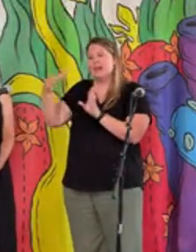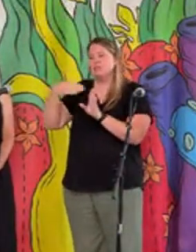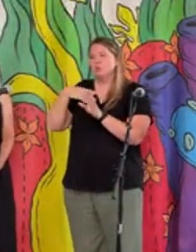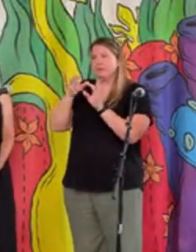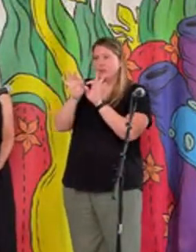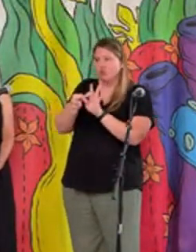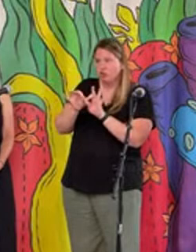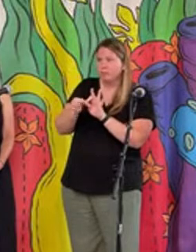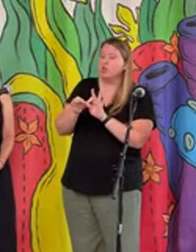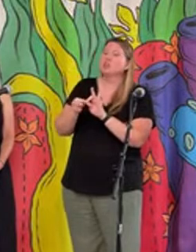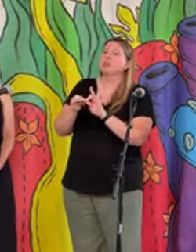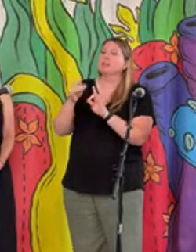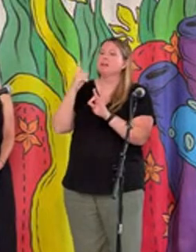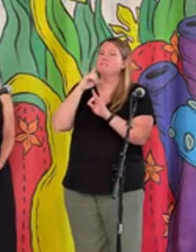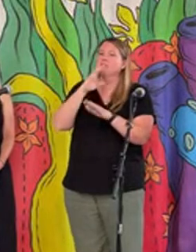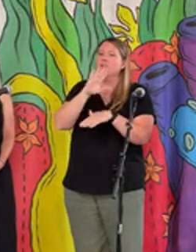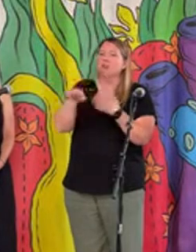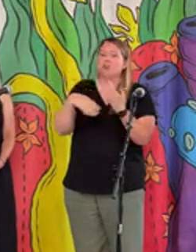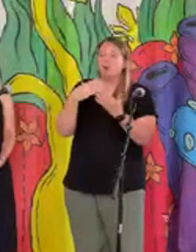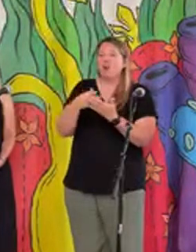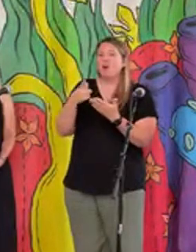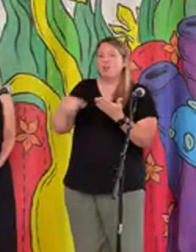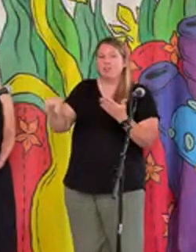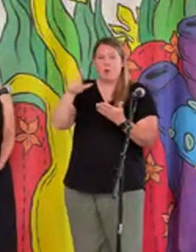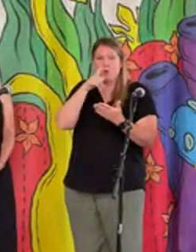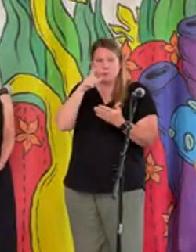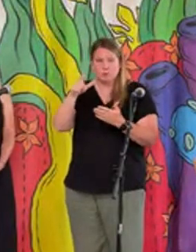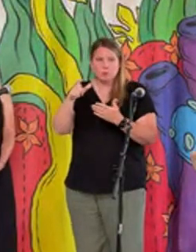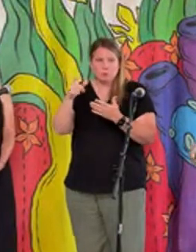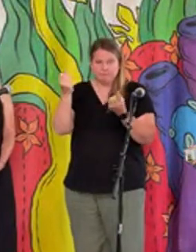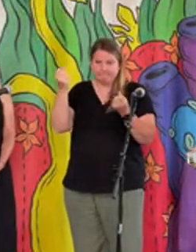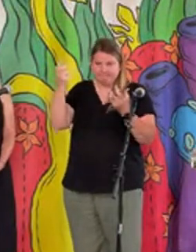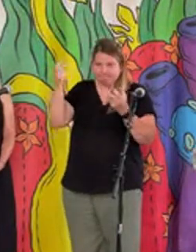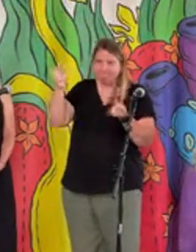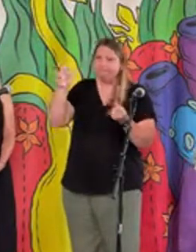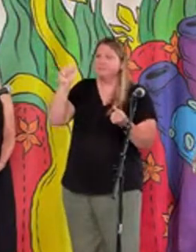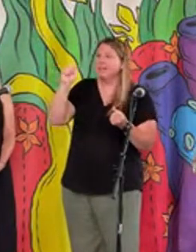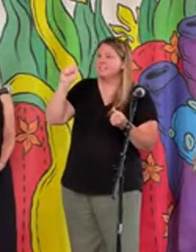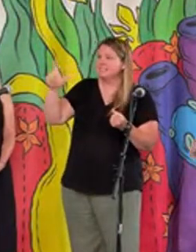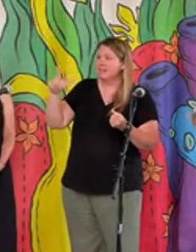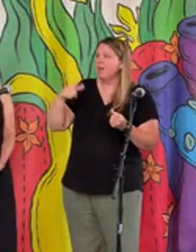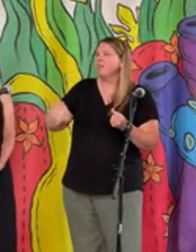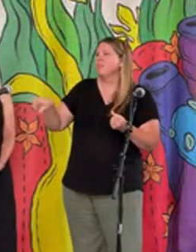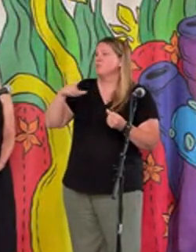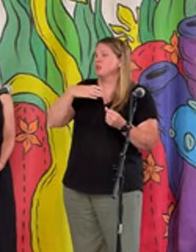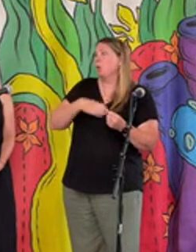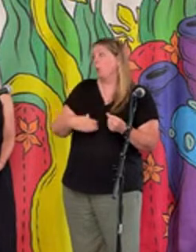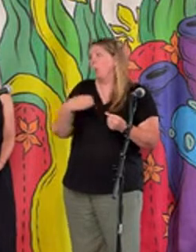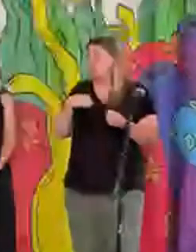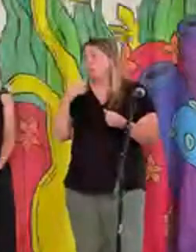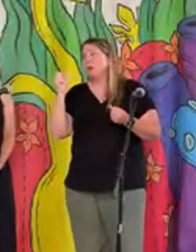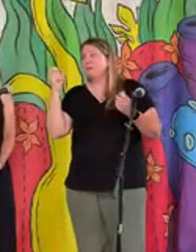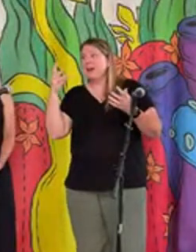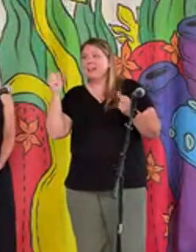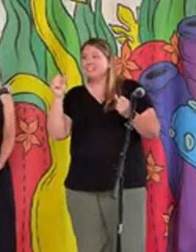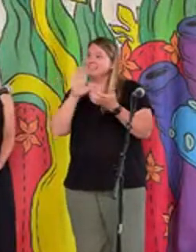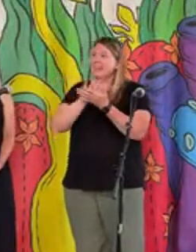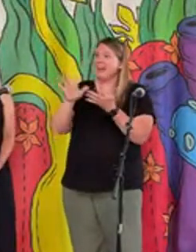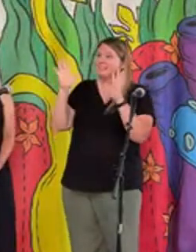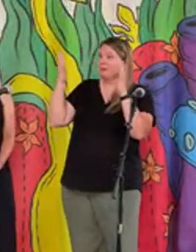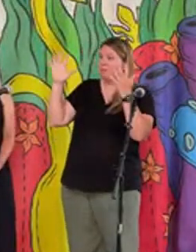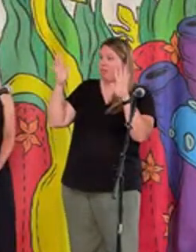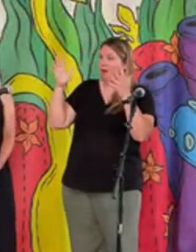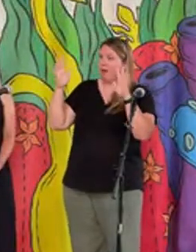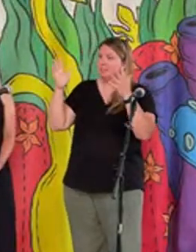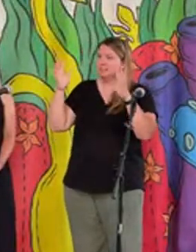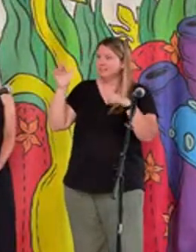interpreting for all the bilinguals in the room and for all of the those of us who wish to be bilingual. Nice, applause, yeah, this